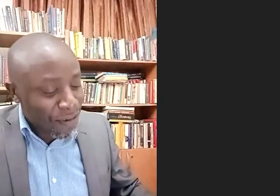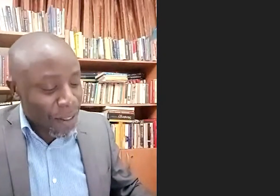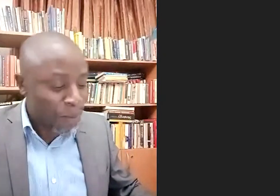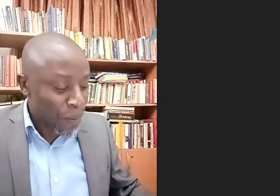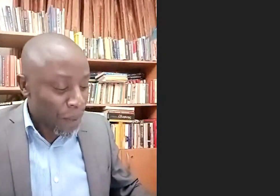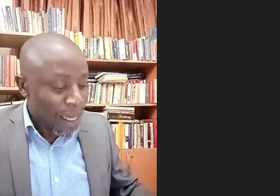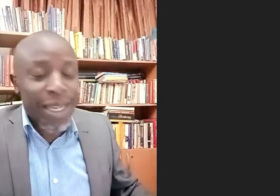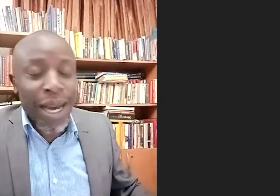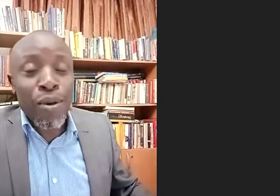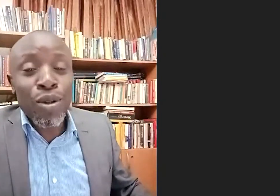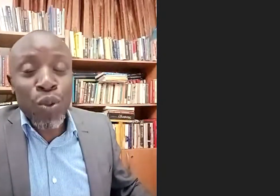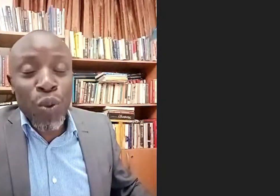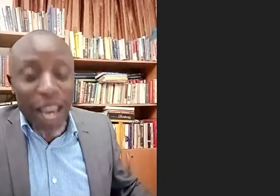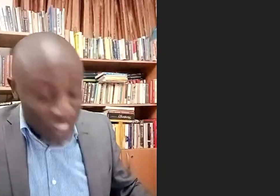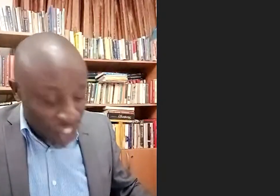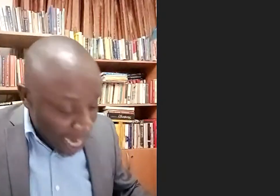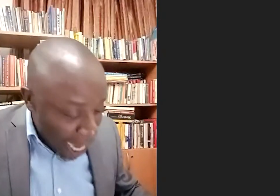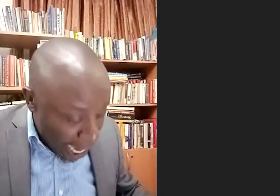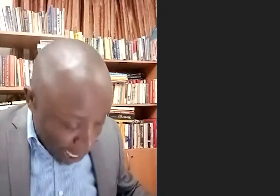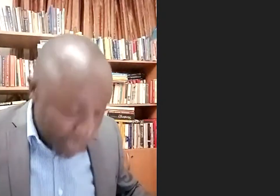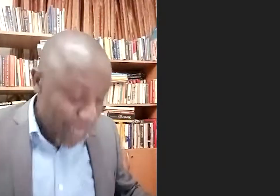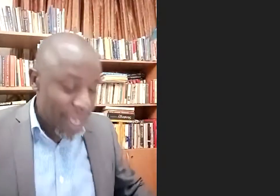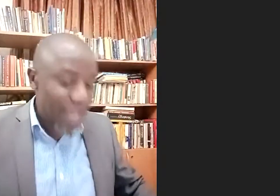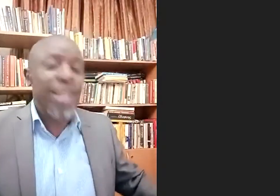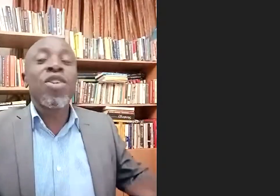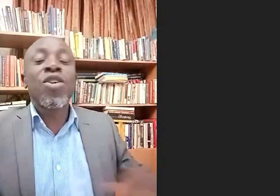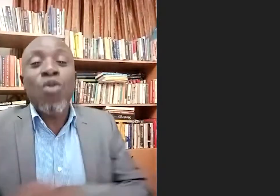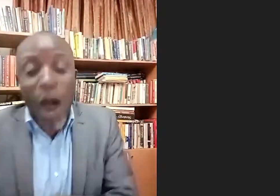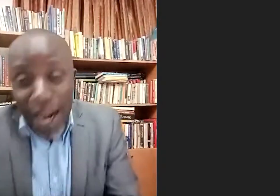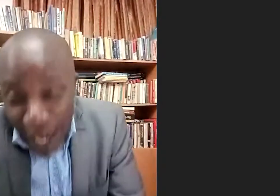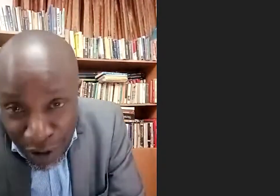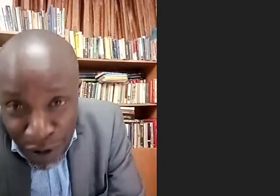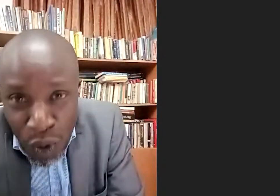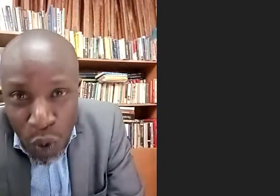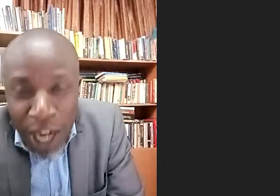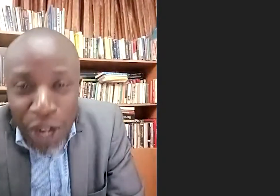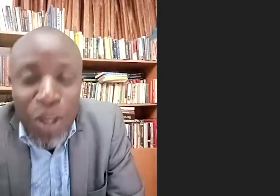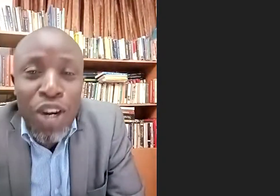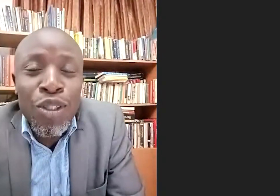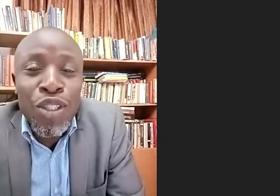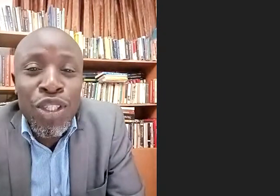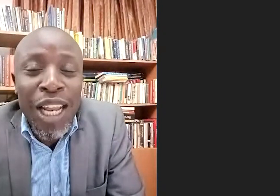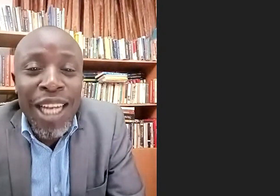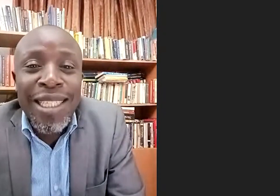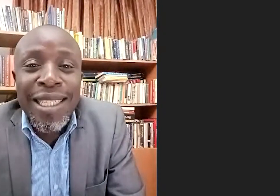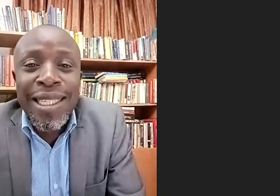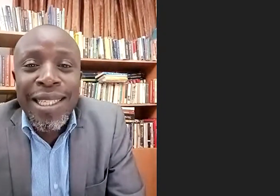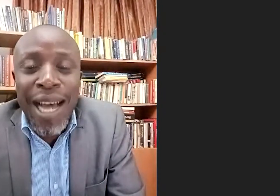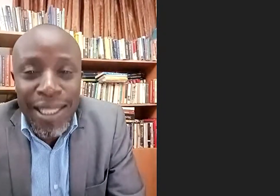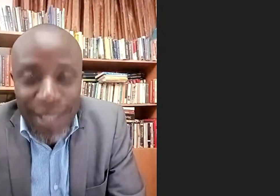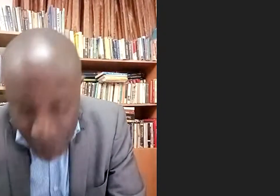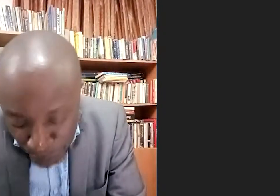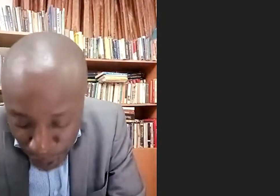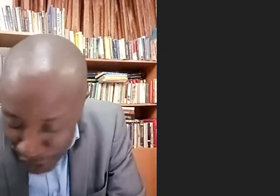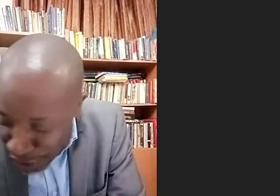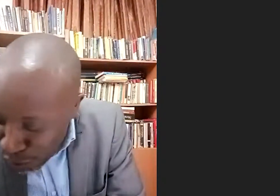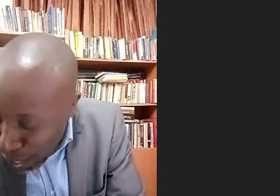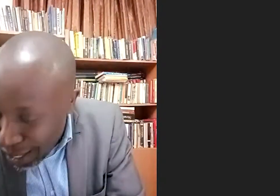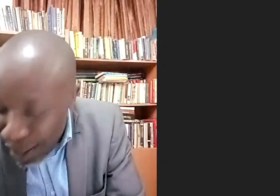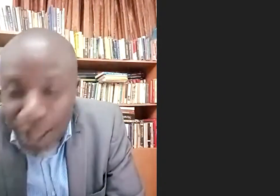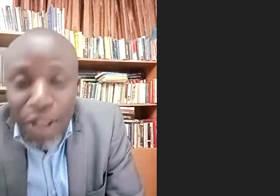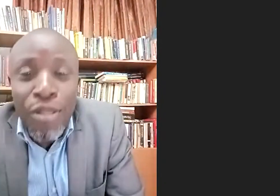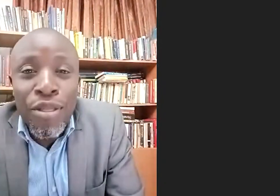have Double 2HR in Rwanda. If you are doing consultancy